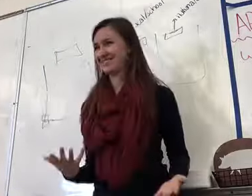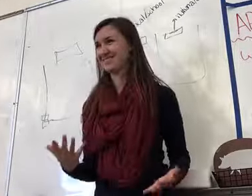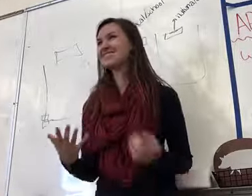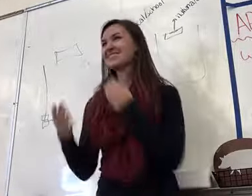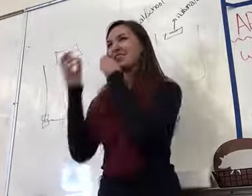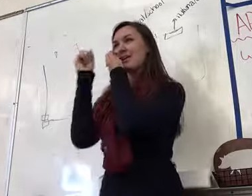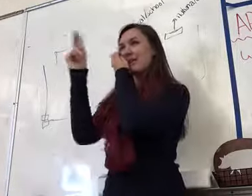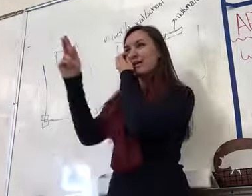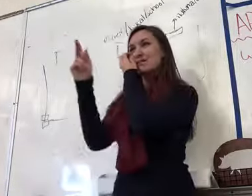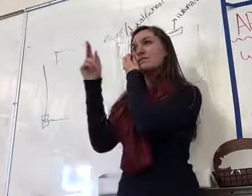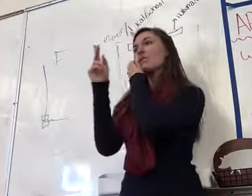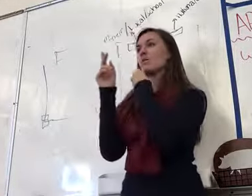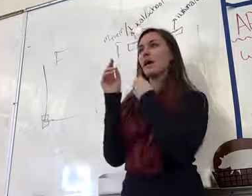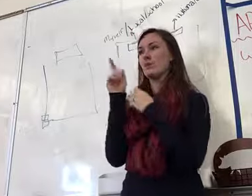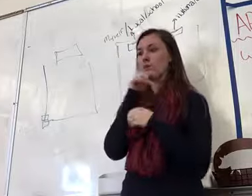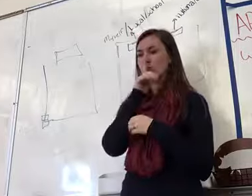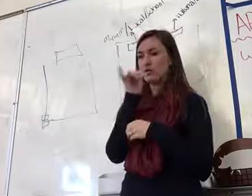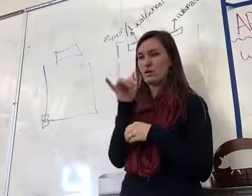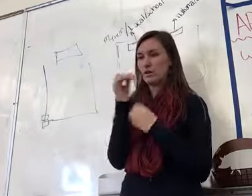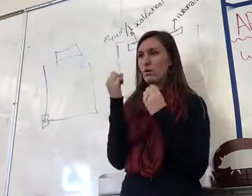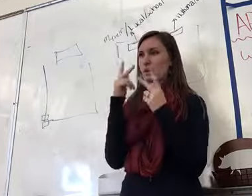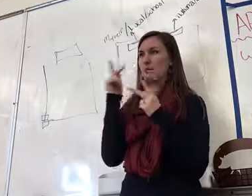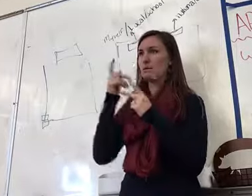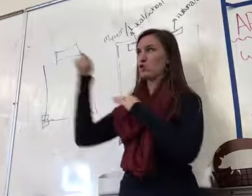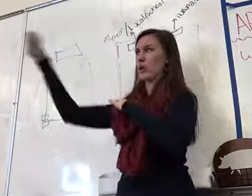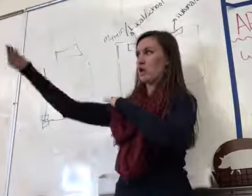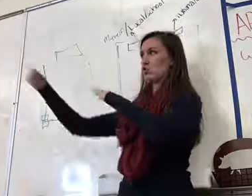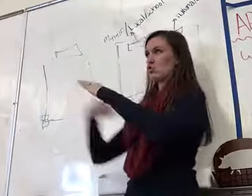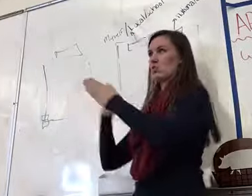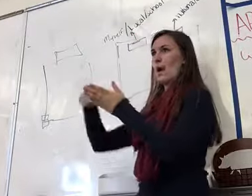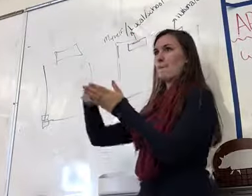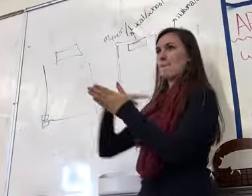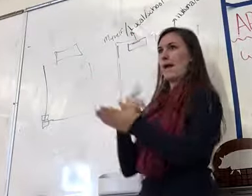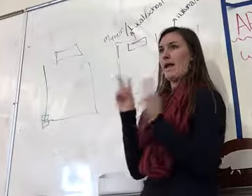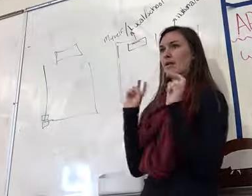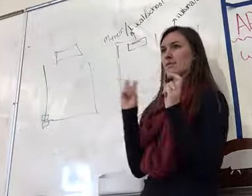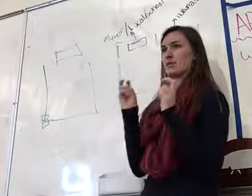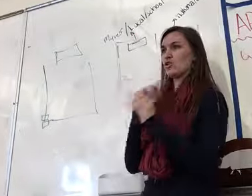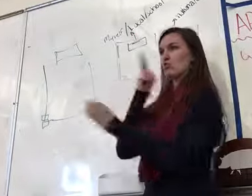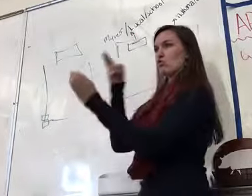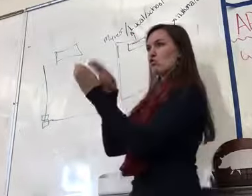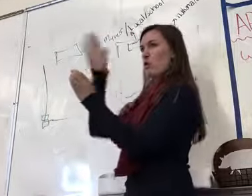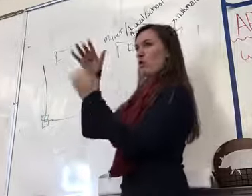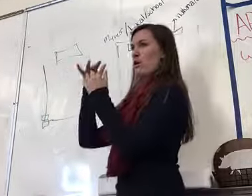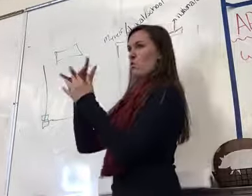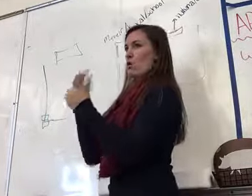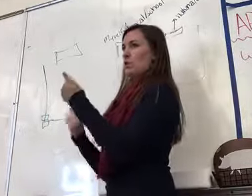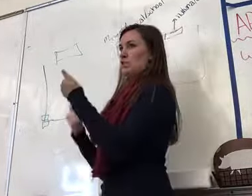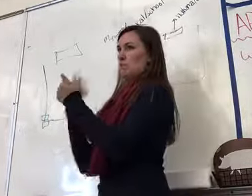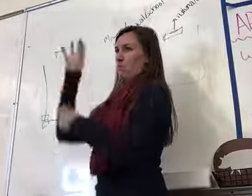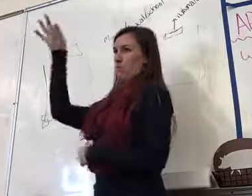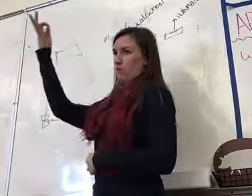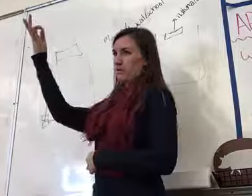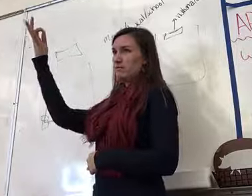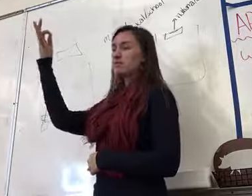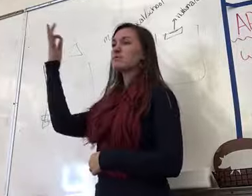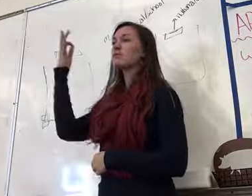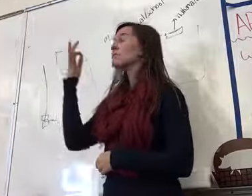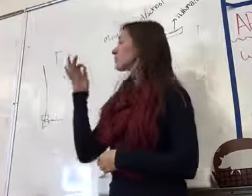receiving bribes to attempt to go into the French Revolution. Okay? In terms of other foreign policy, most of the ones that you're going to see,